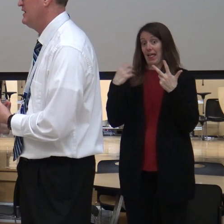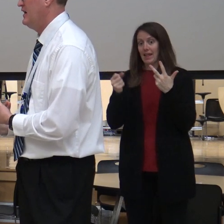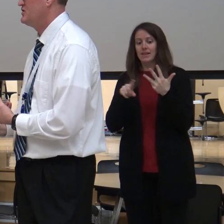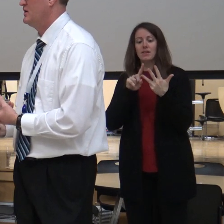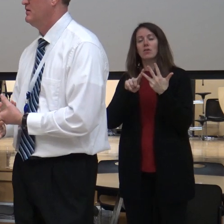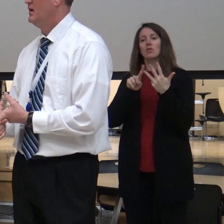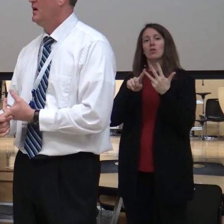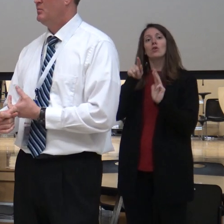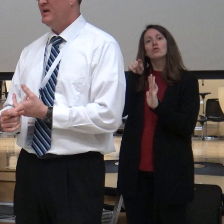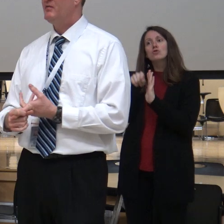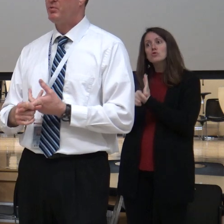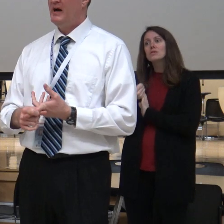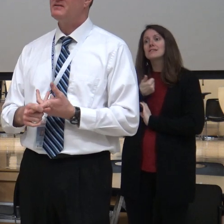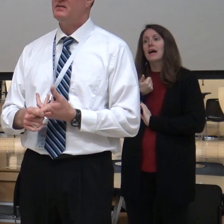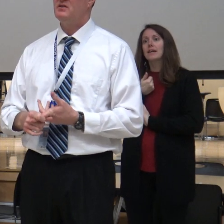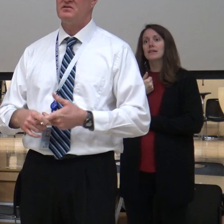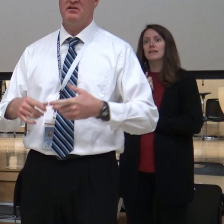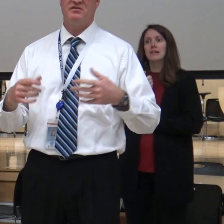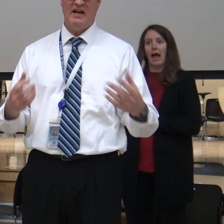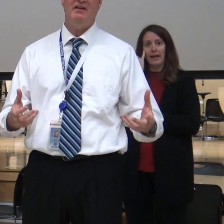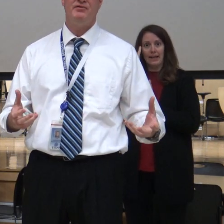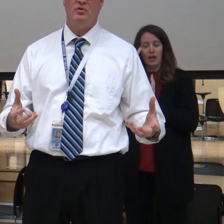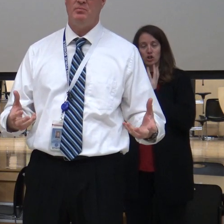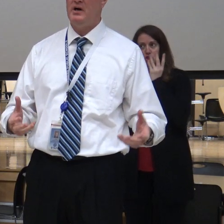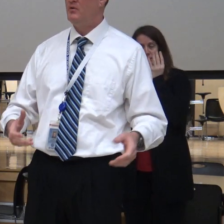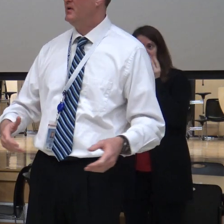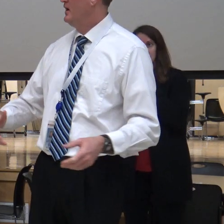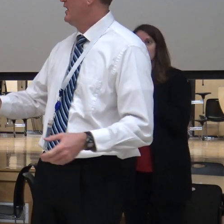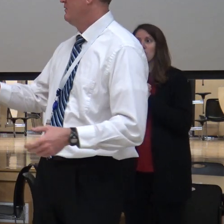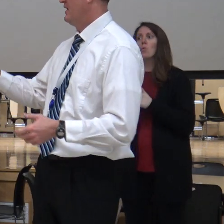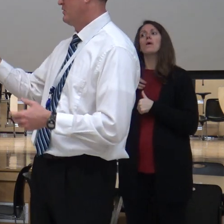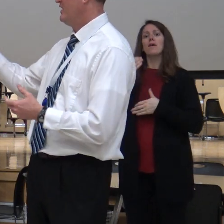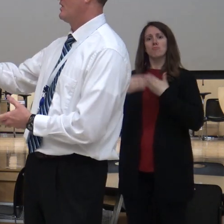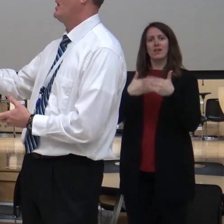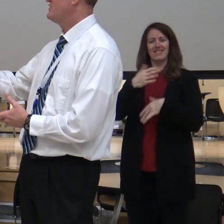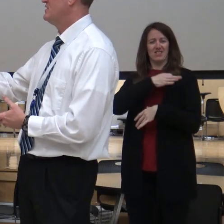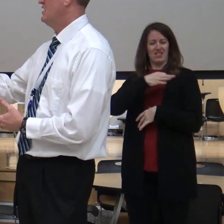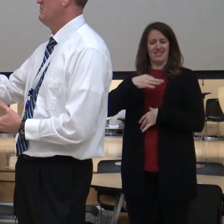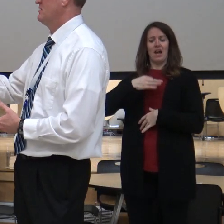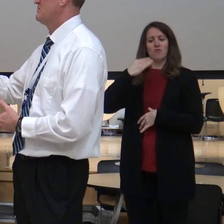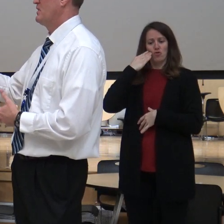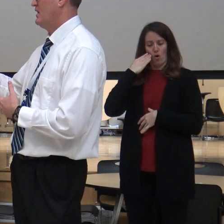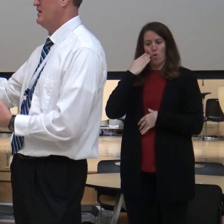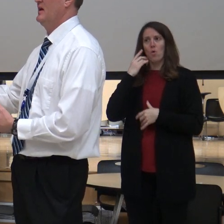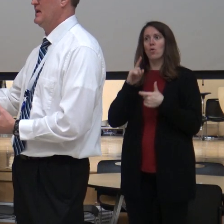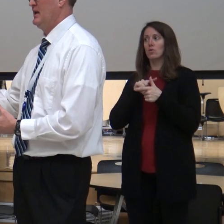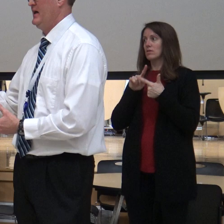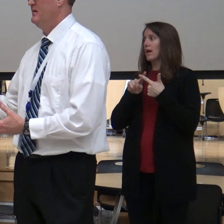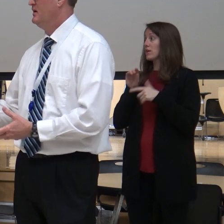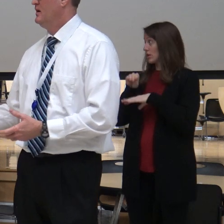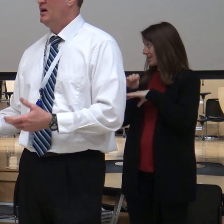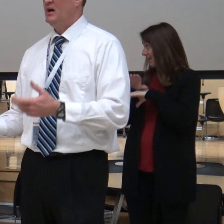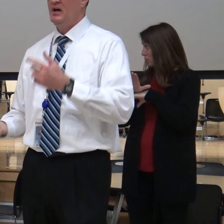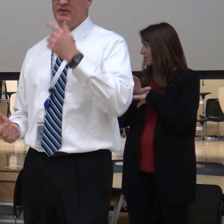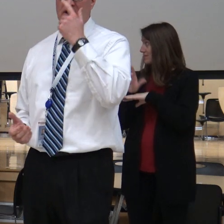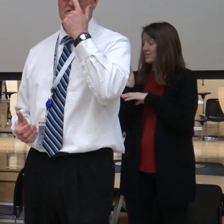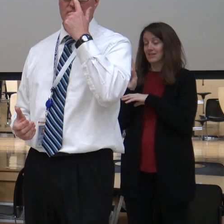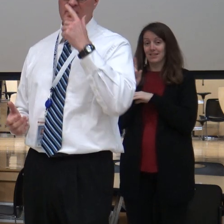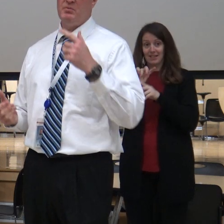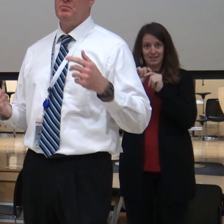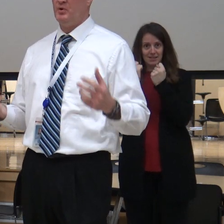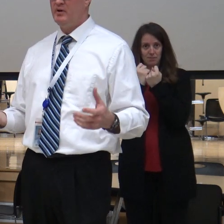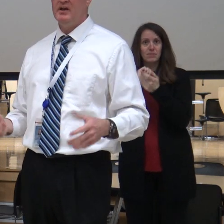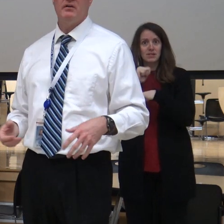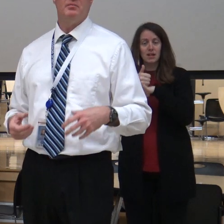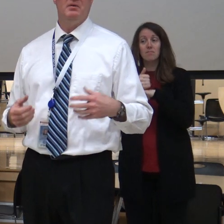suicidal ideation, we have processes that our staff know about that really our counseling team has spearheaded and led. If a kid is